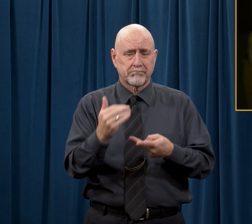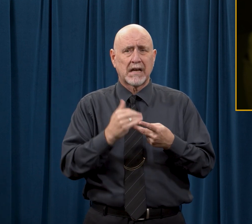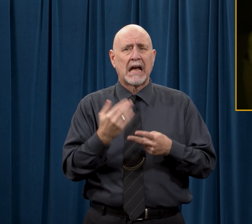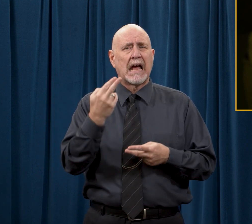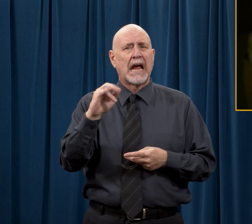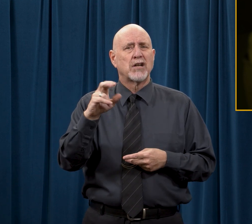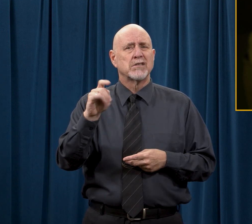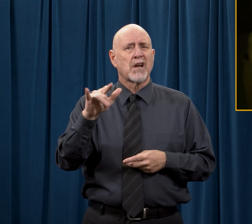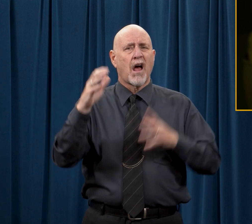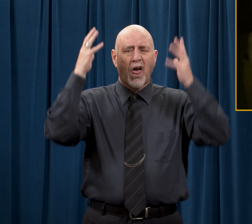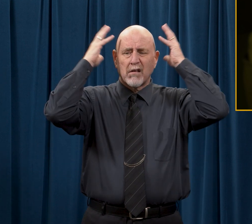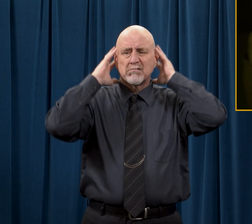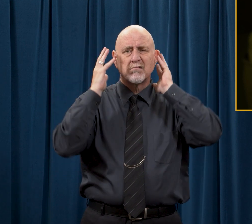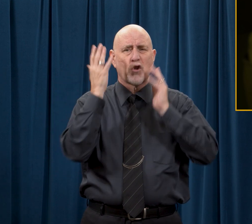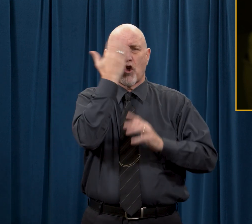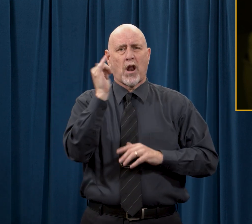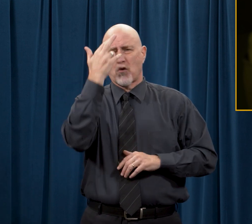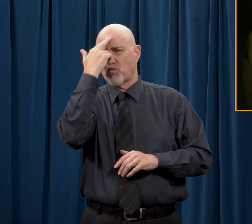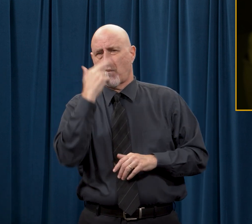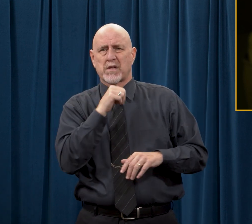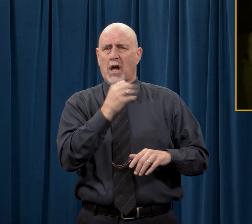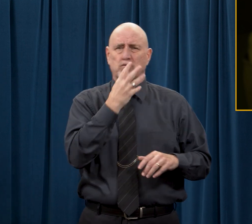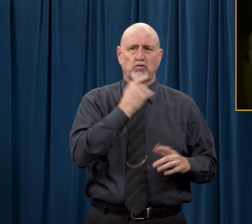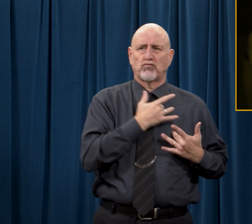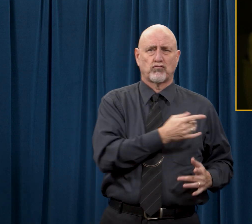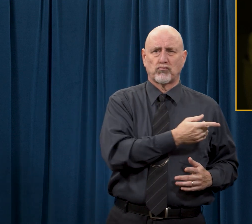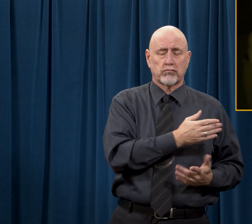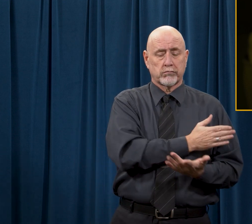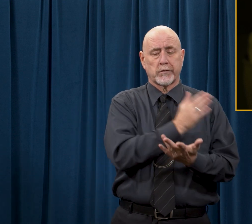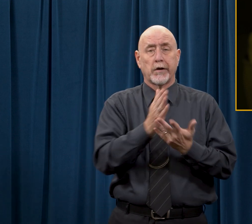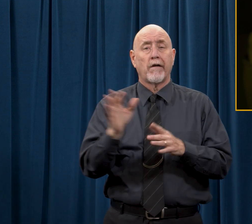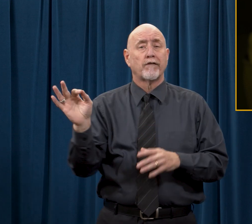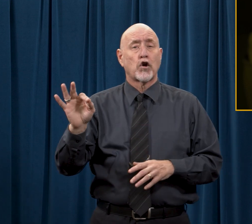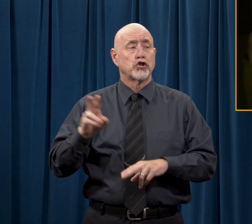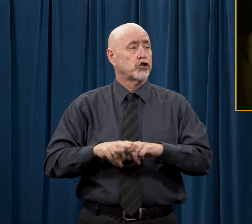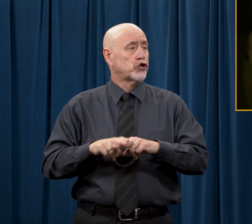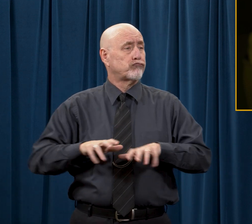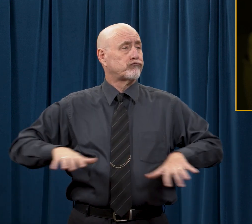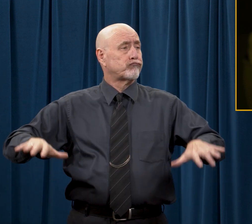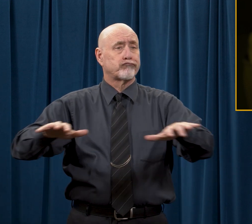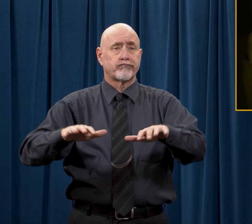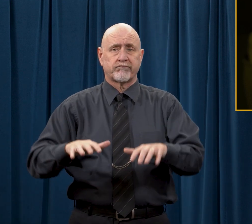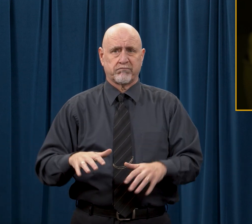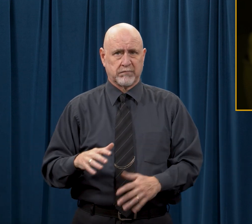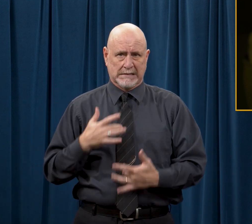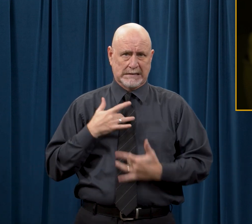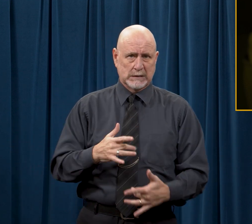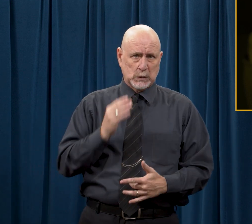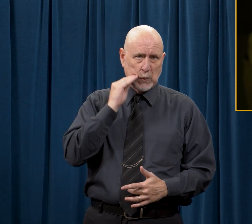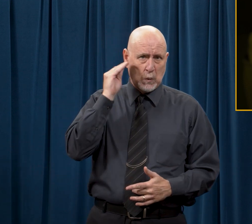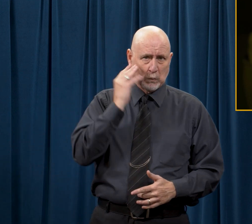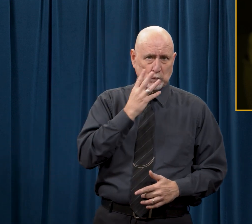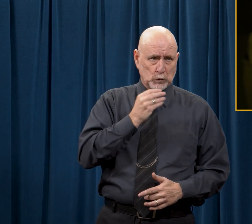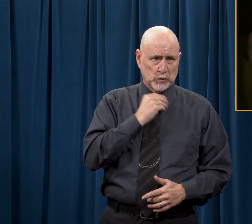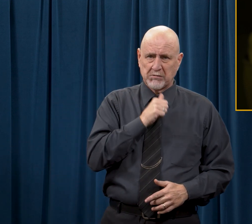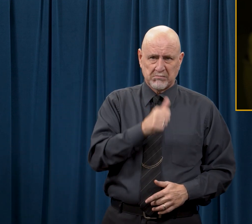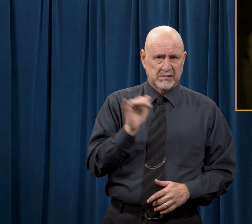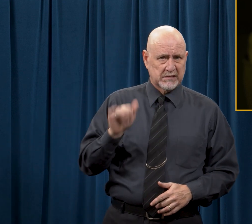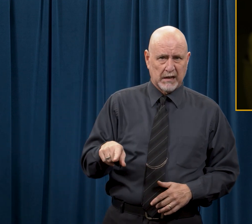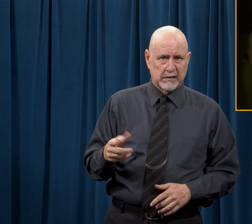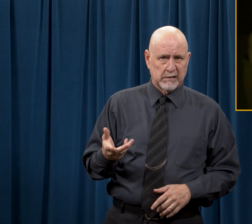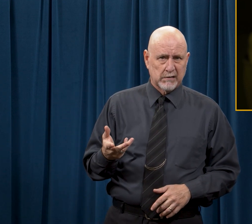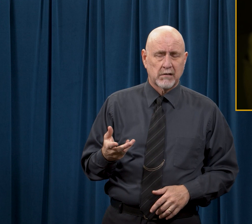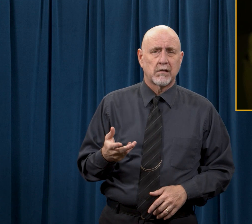century. They have hairstyles of Romans, not 1st century Jews. The furniture is not at all typical of a